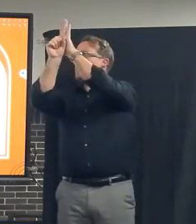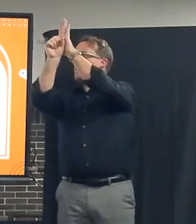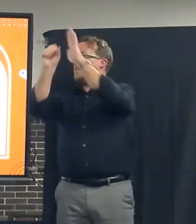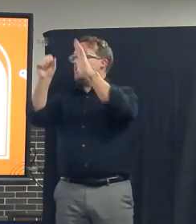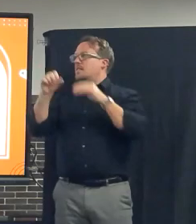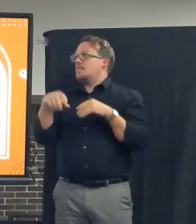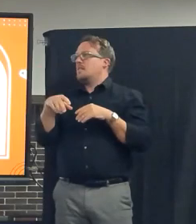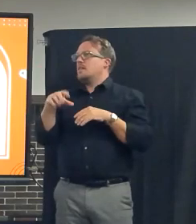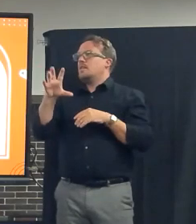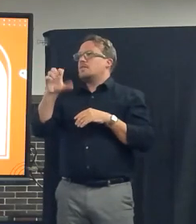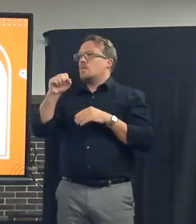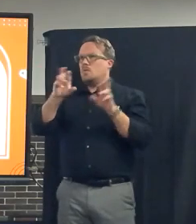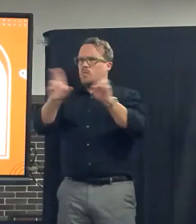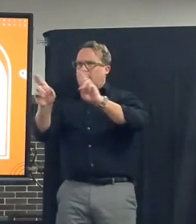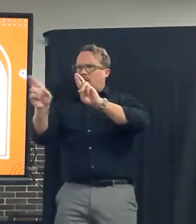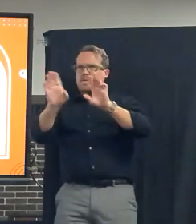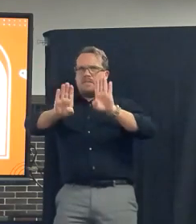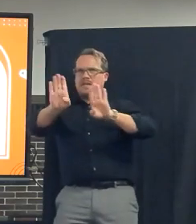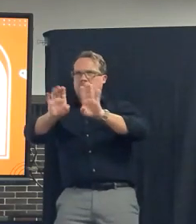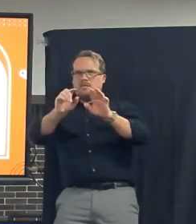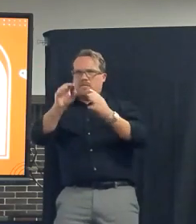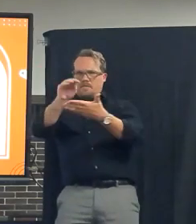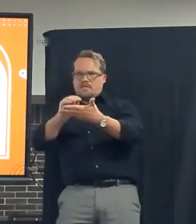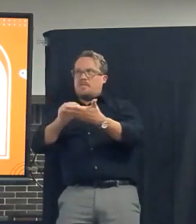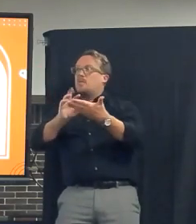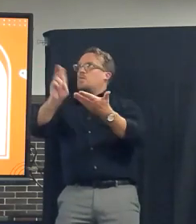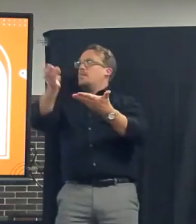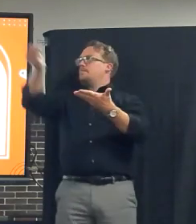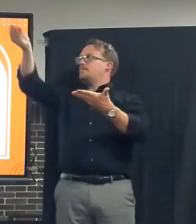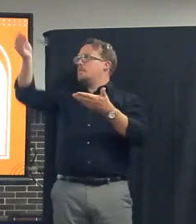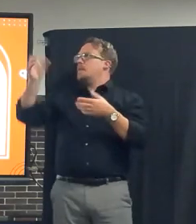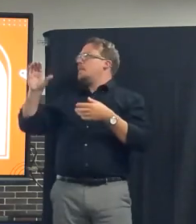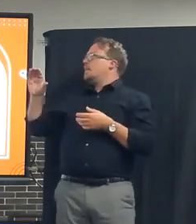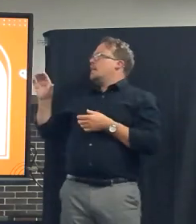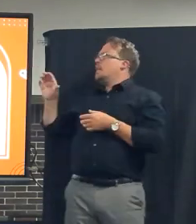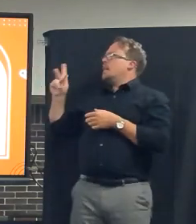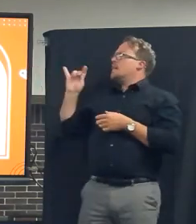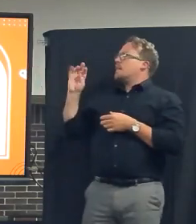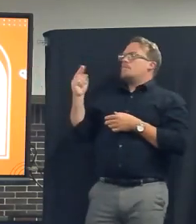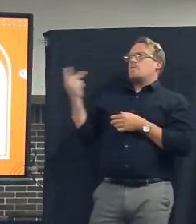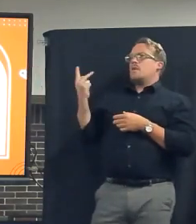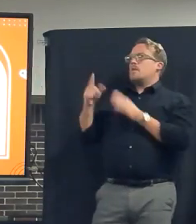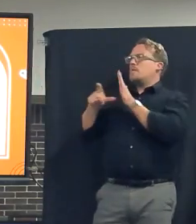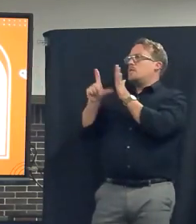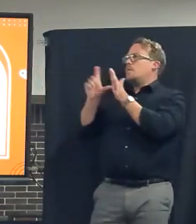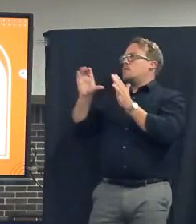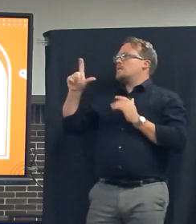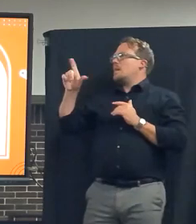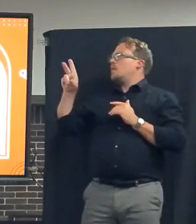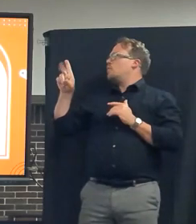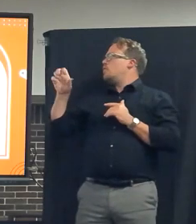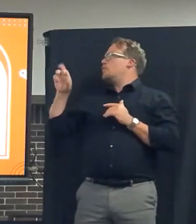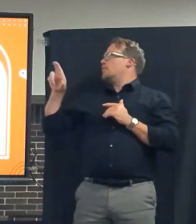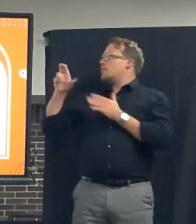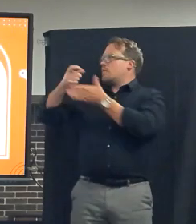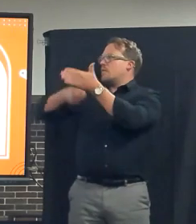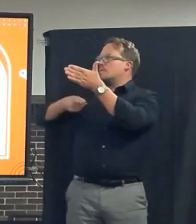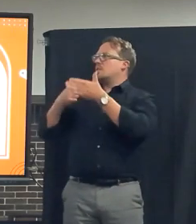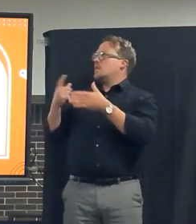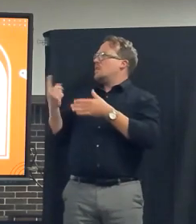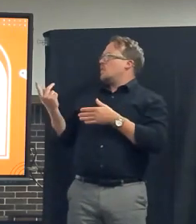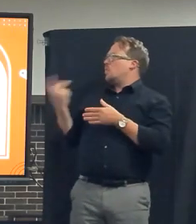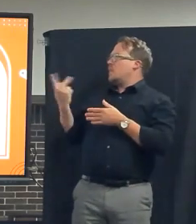that's necessary. Kim and I are reviewing the cellular costs. We've identified a reduced number of